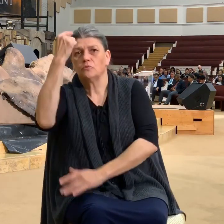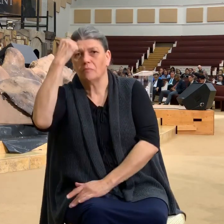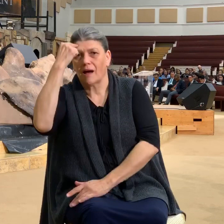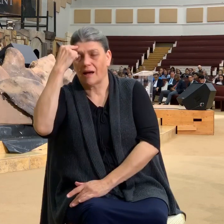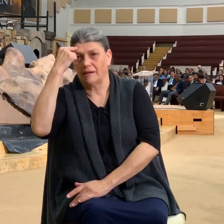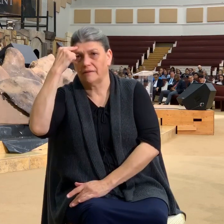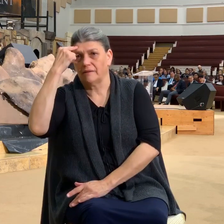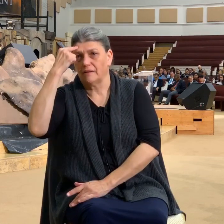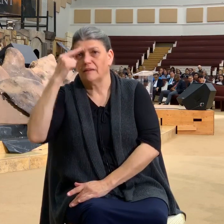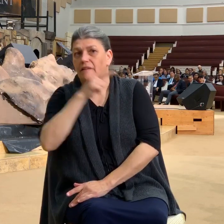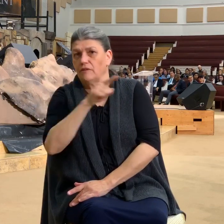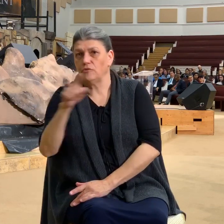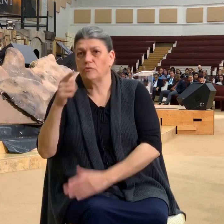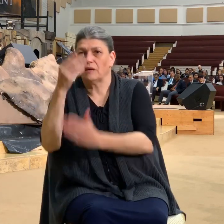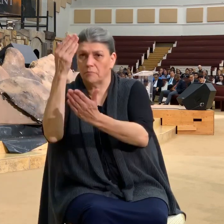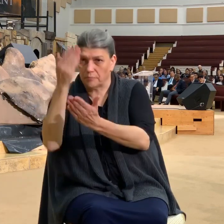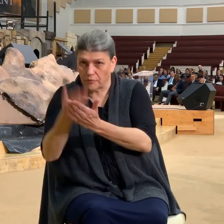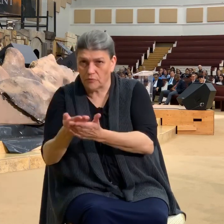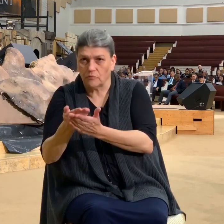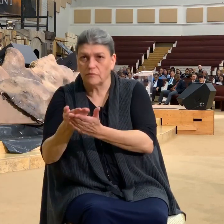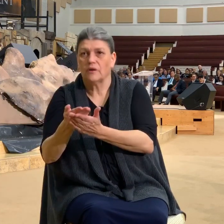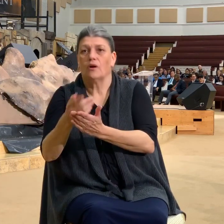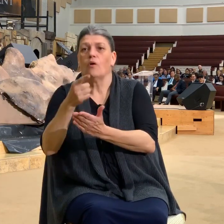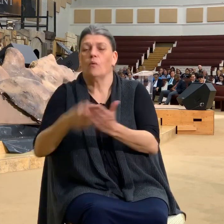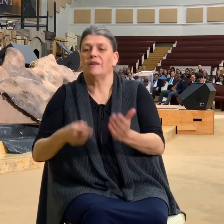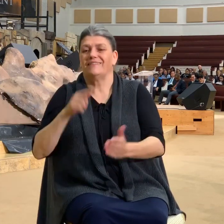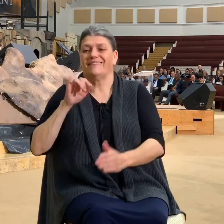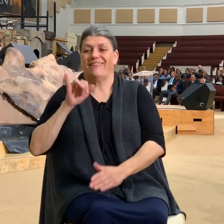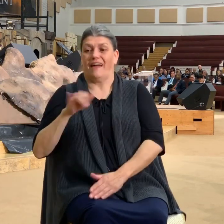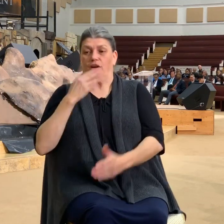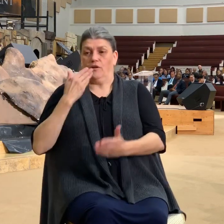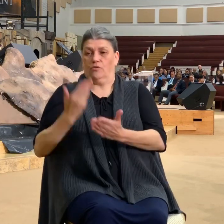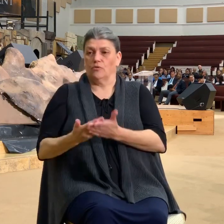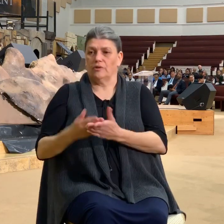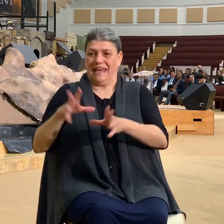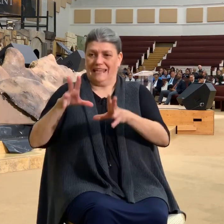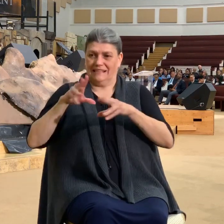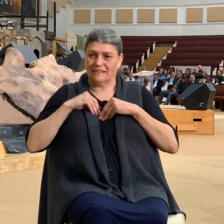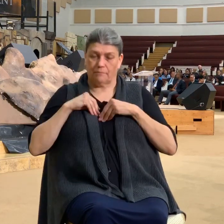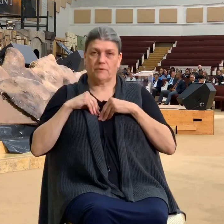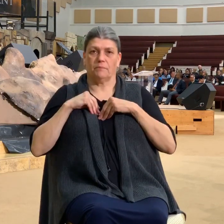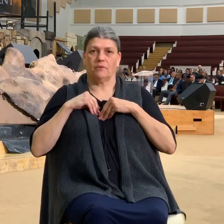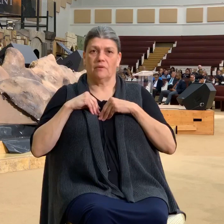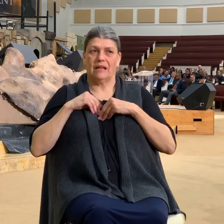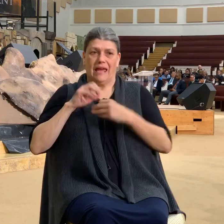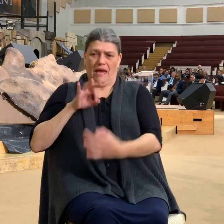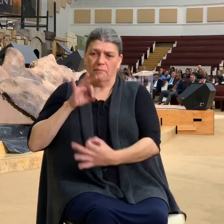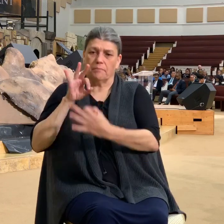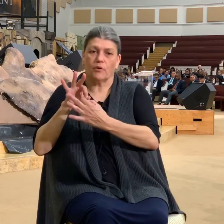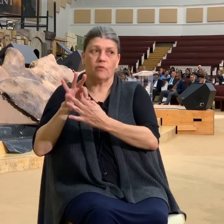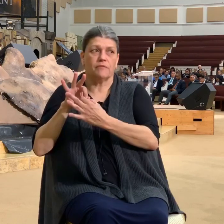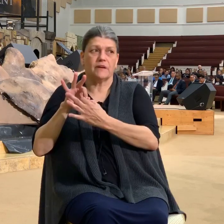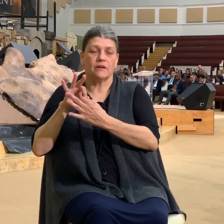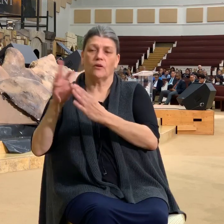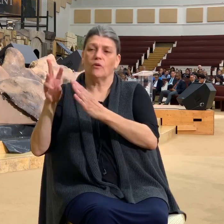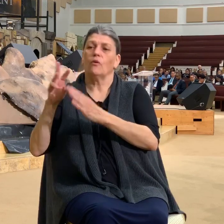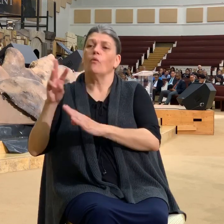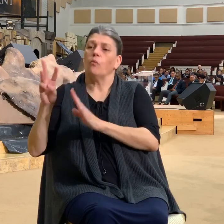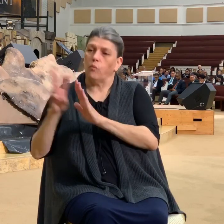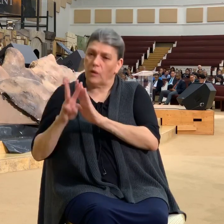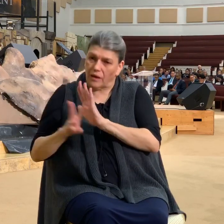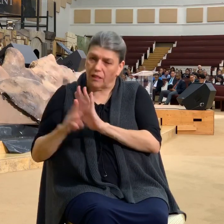may prove what is that good and acceptable and perfect will of